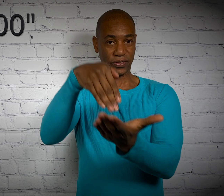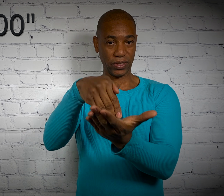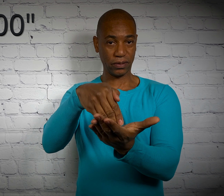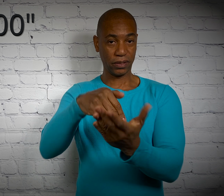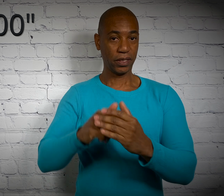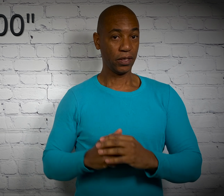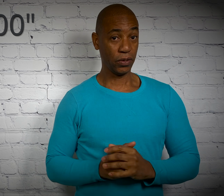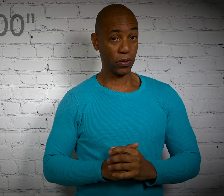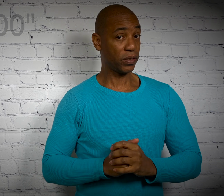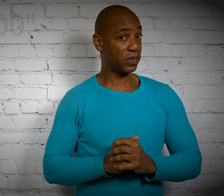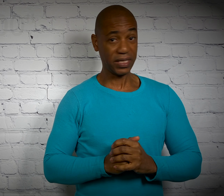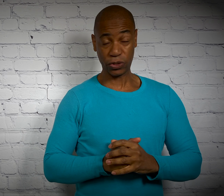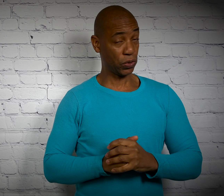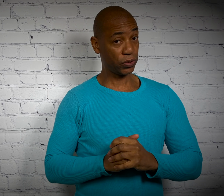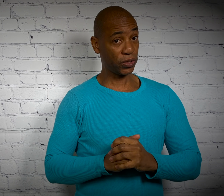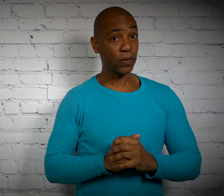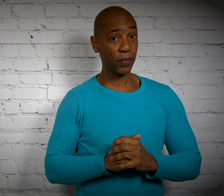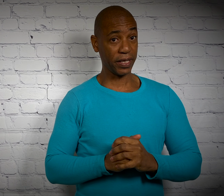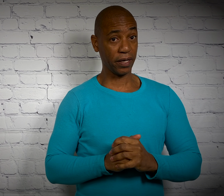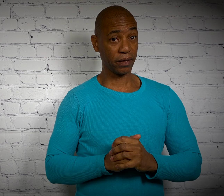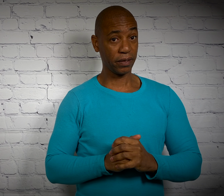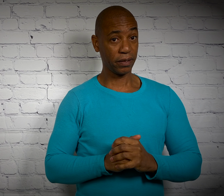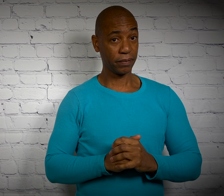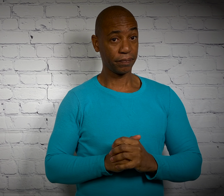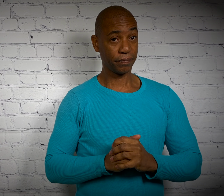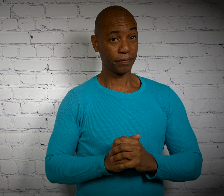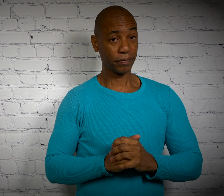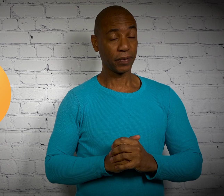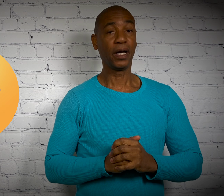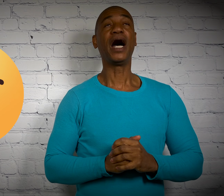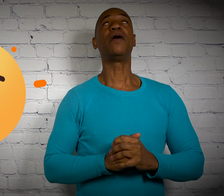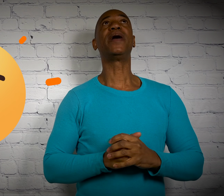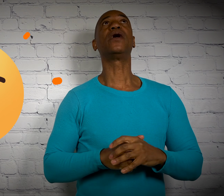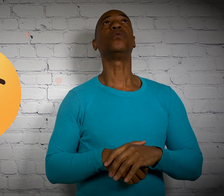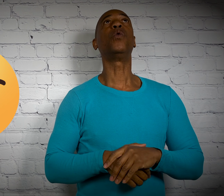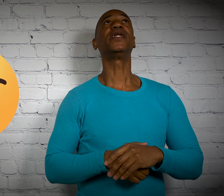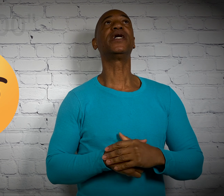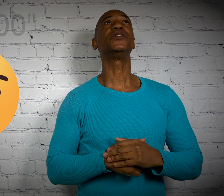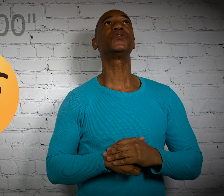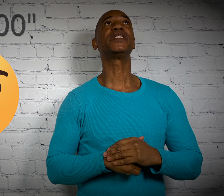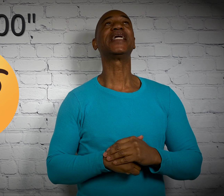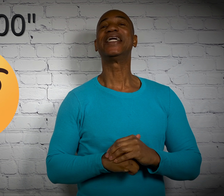110,000. Notice there's no 0 in there. How about